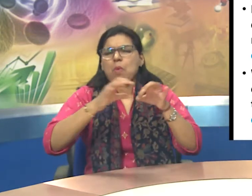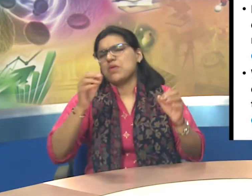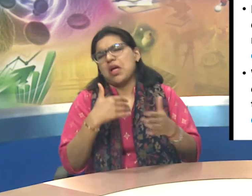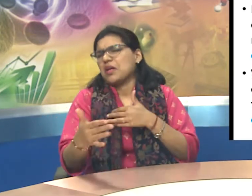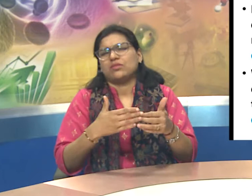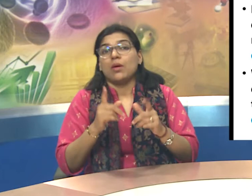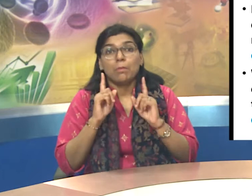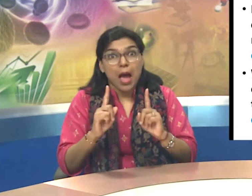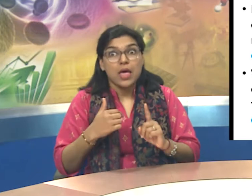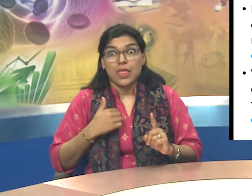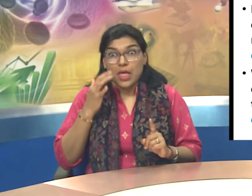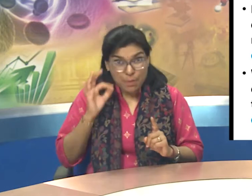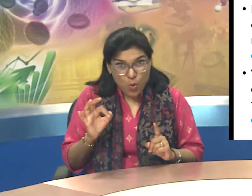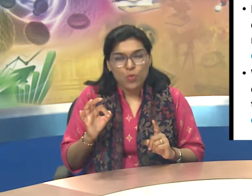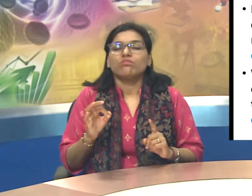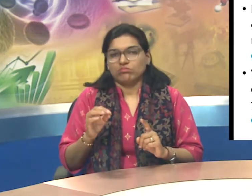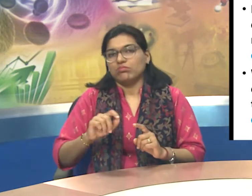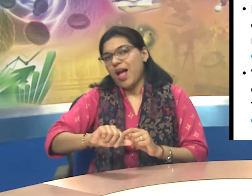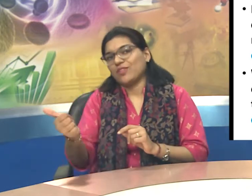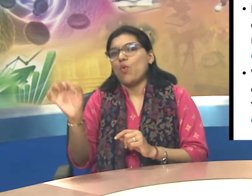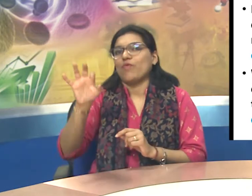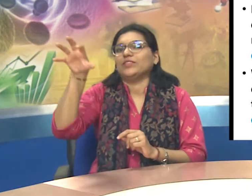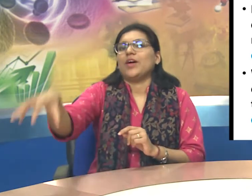in a balanced way.